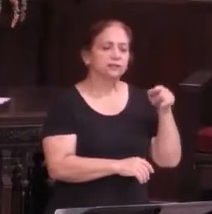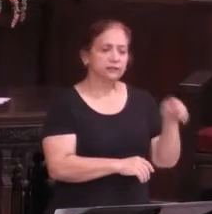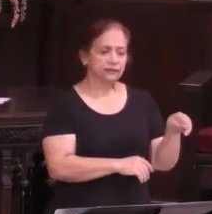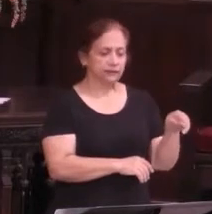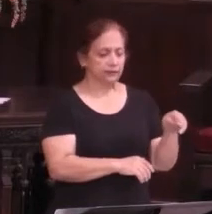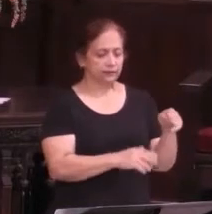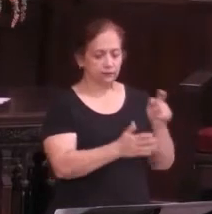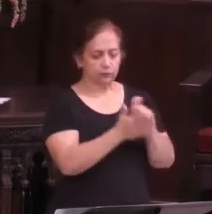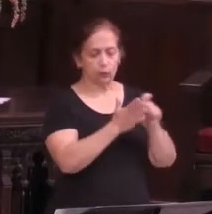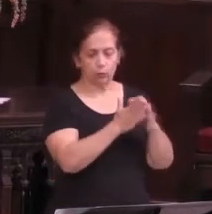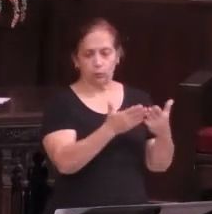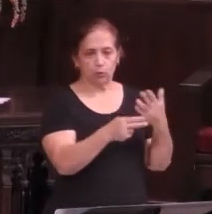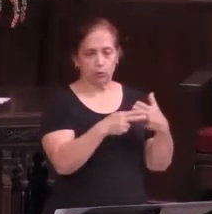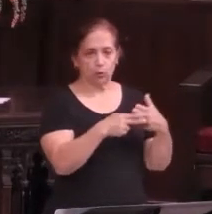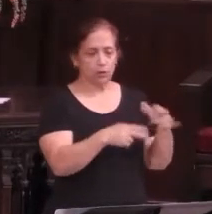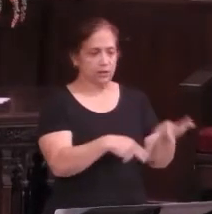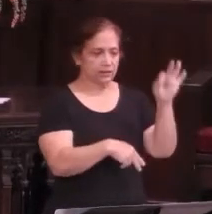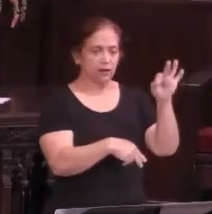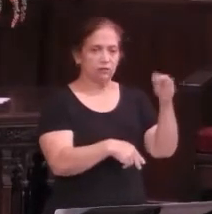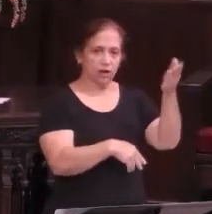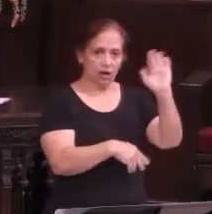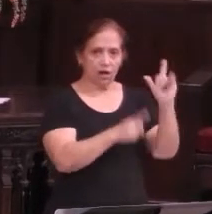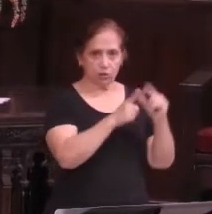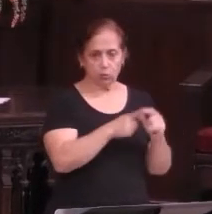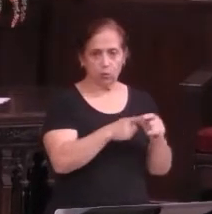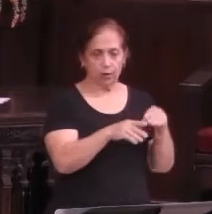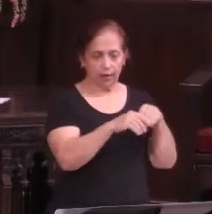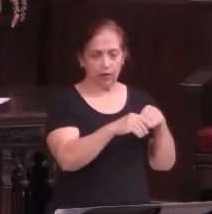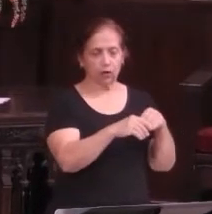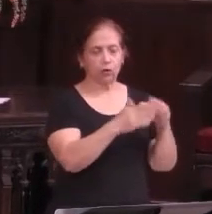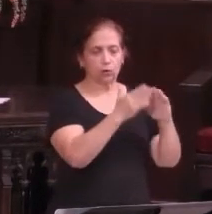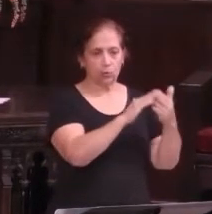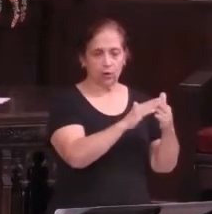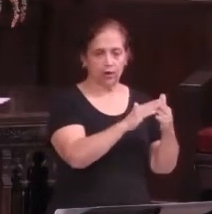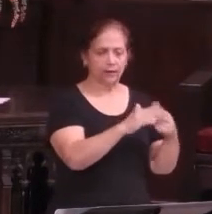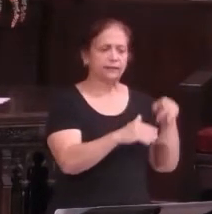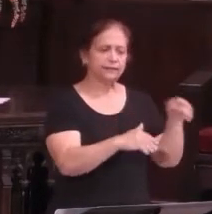God's Word in Community, advocates for a